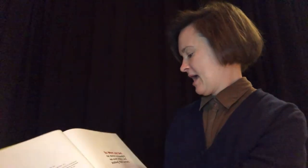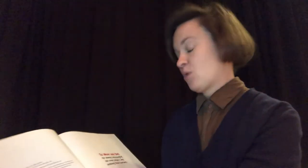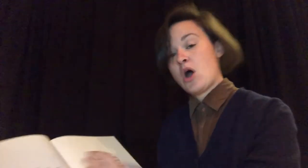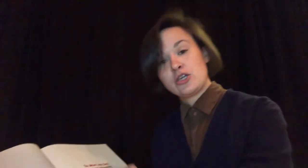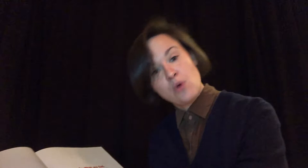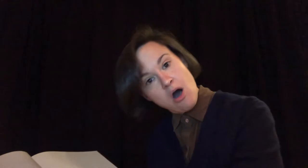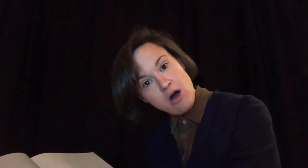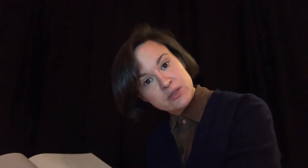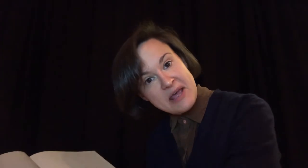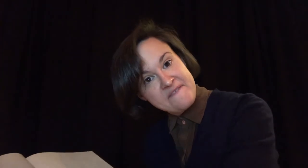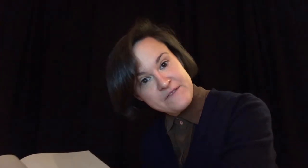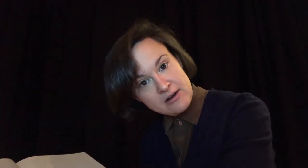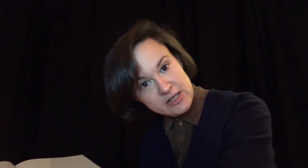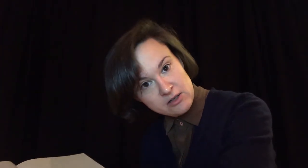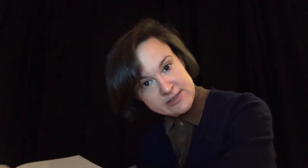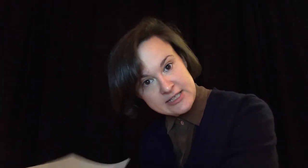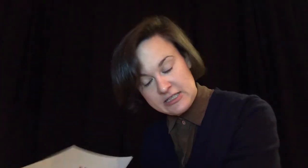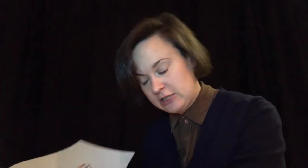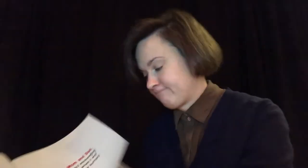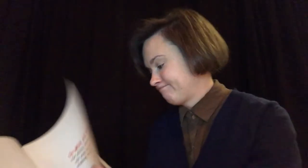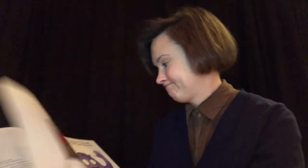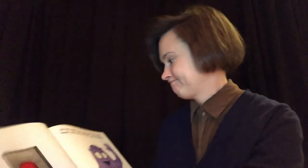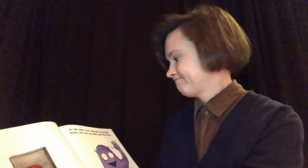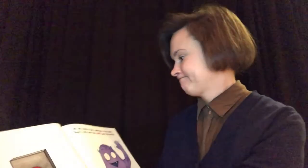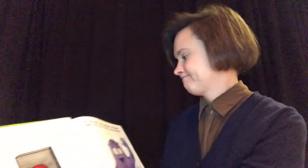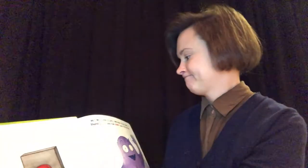I want you all to pay very close attention.